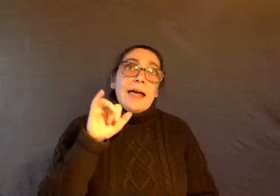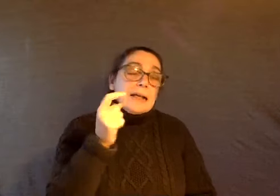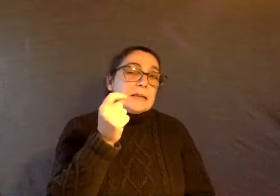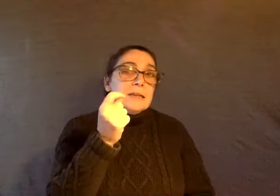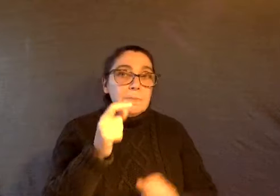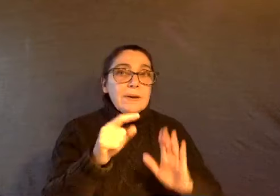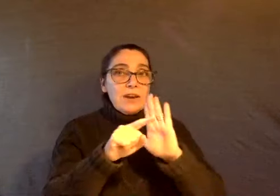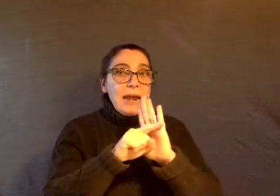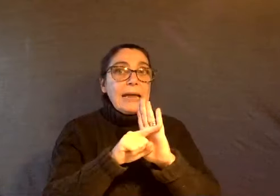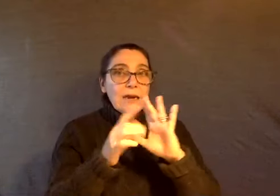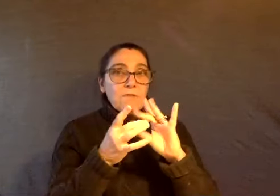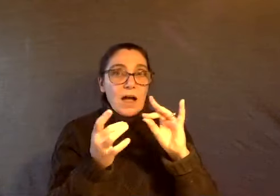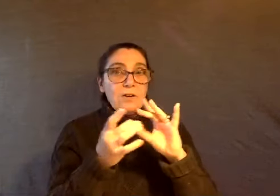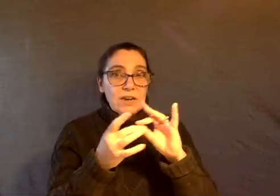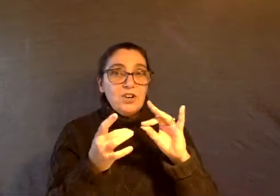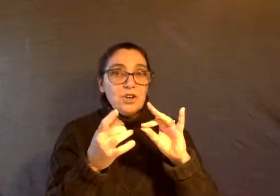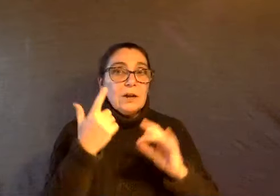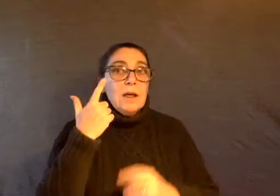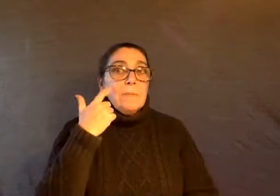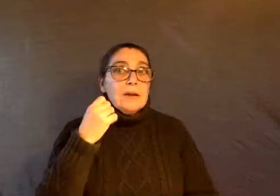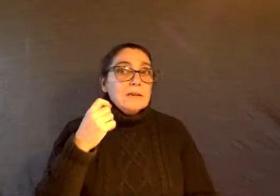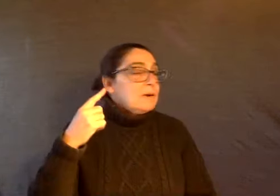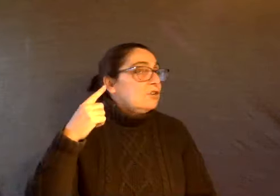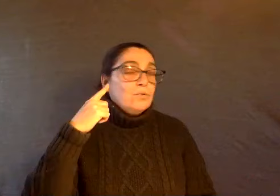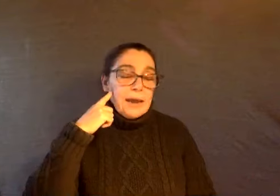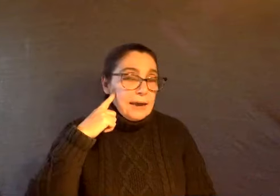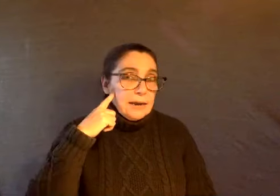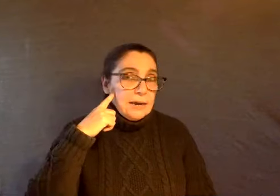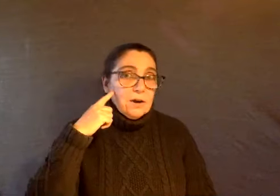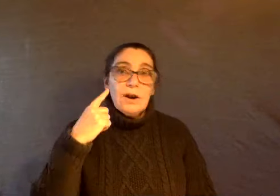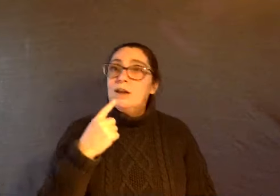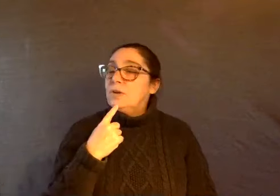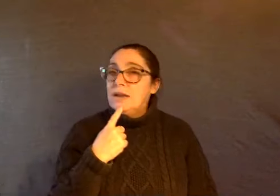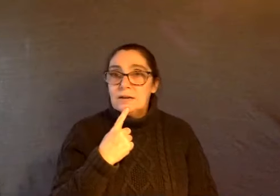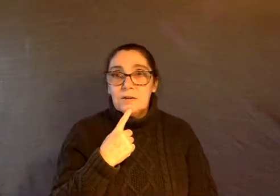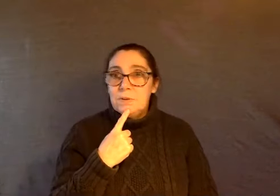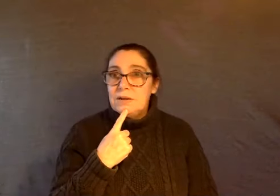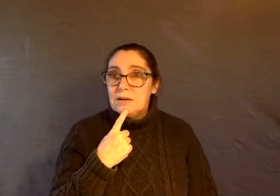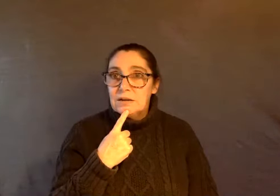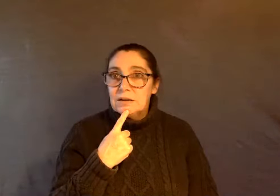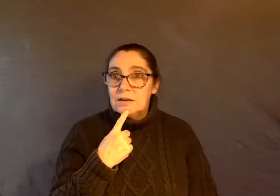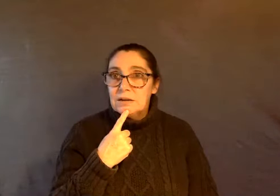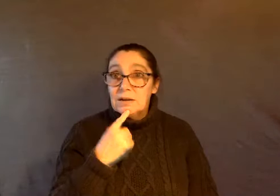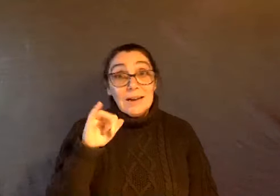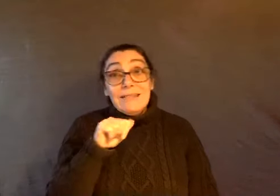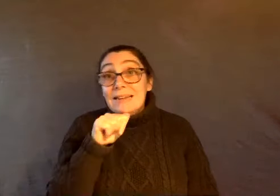has a little bit of a negative connotation because it means you can't hear and you can't speak. And that's